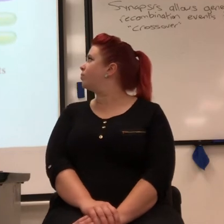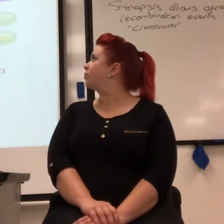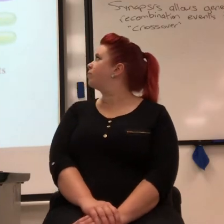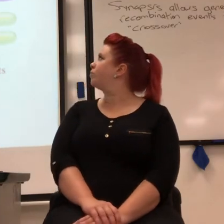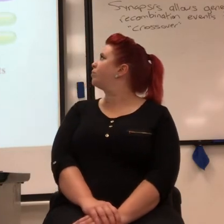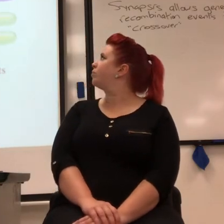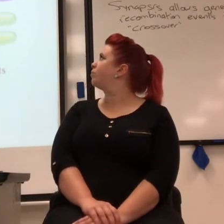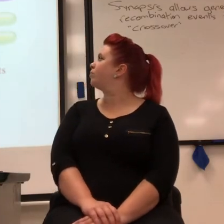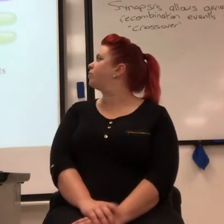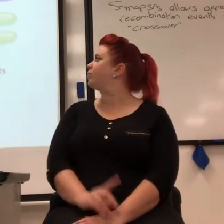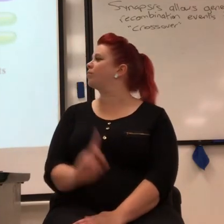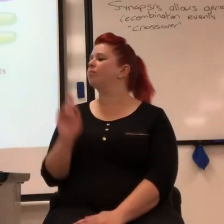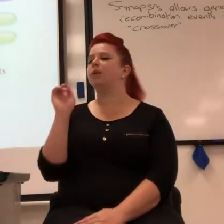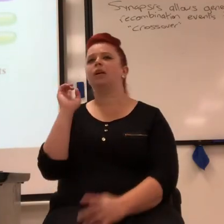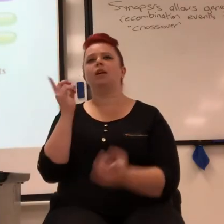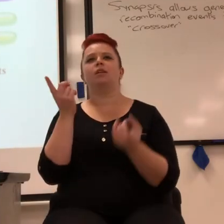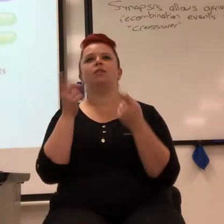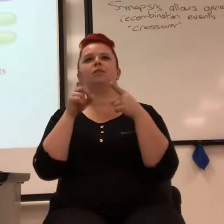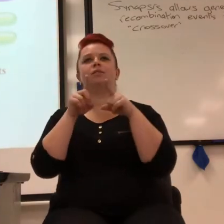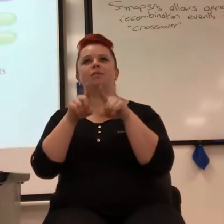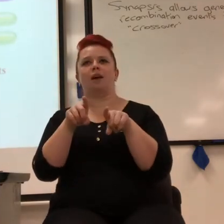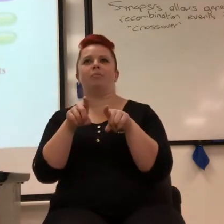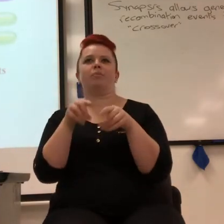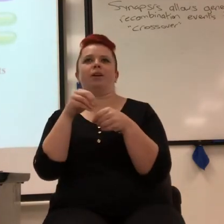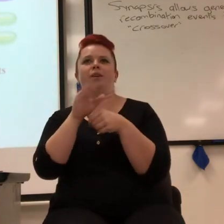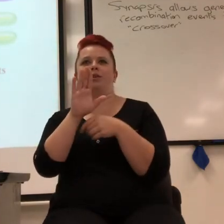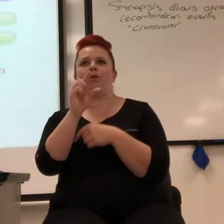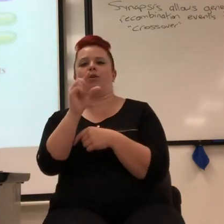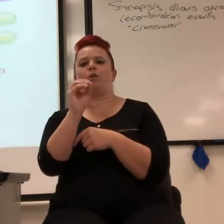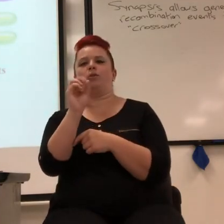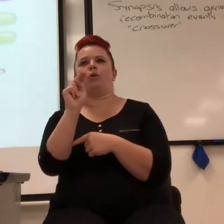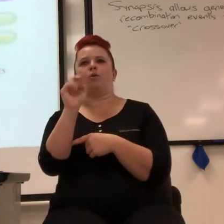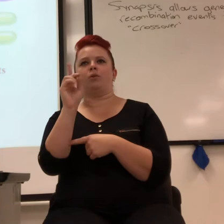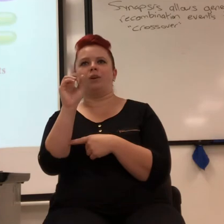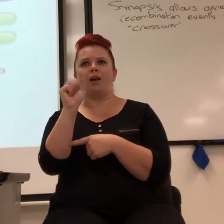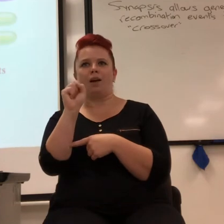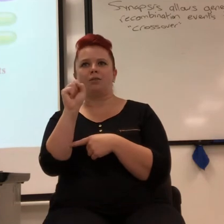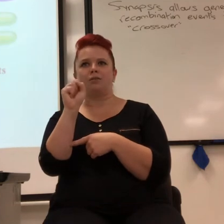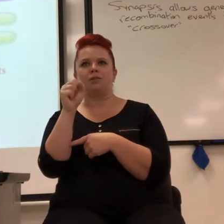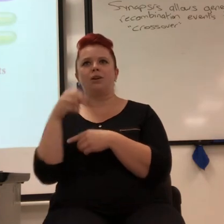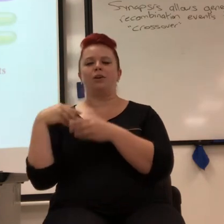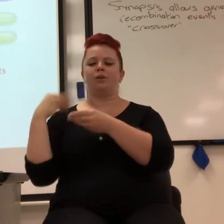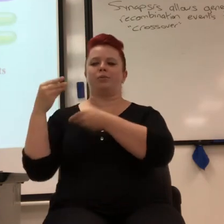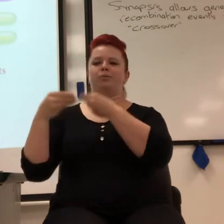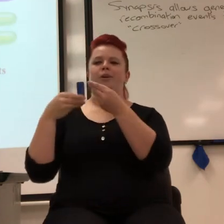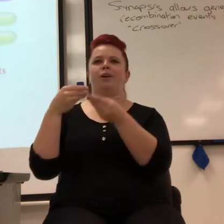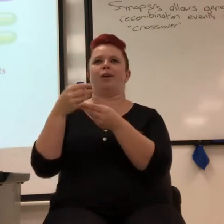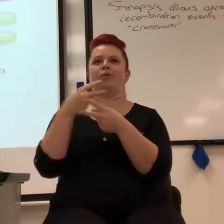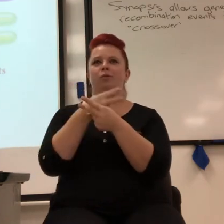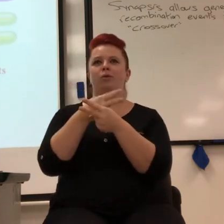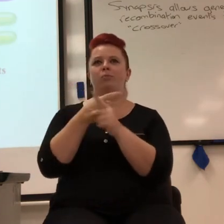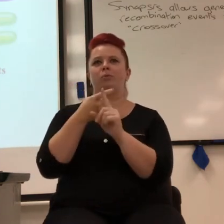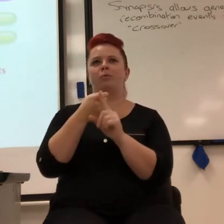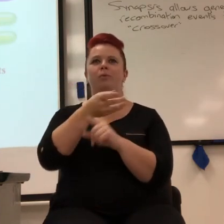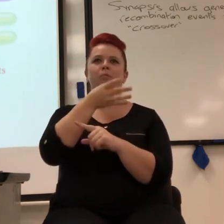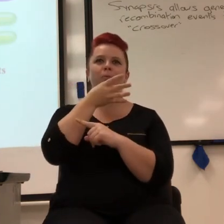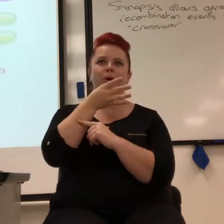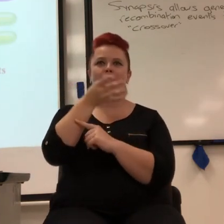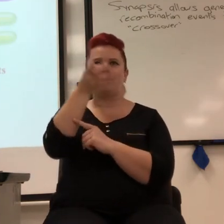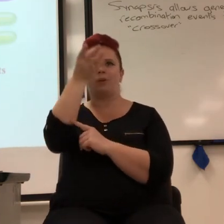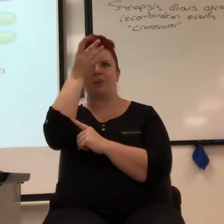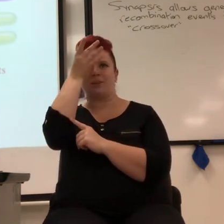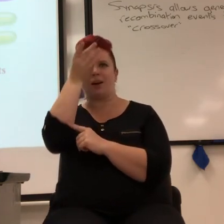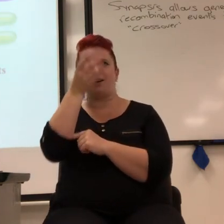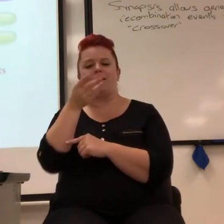So this is going on in your gonads. You inherited chromosomes from your mom and your dad, and those